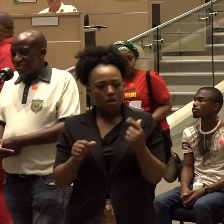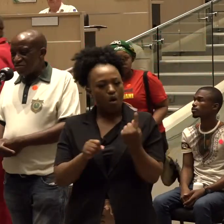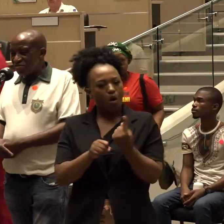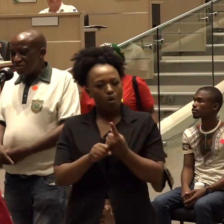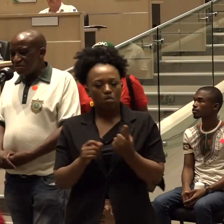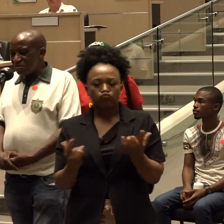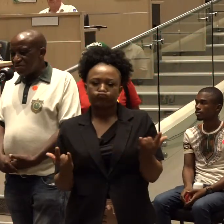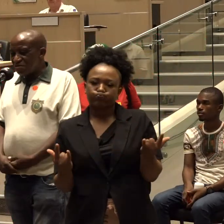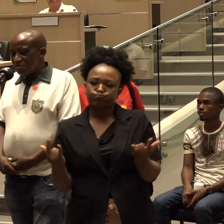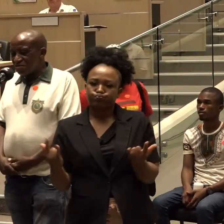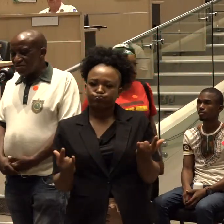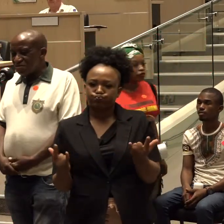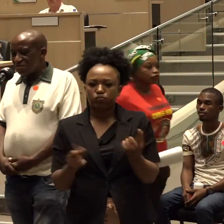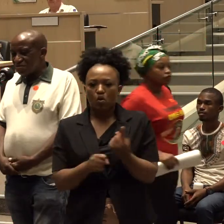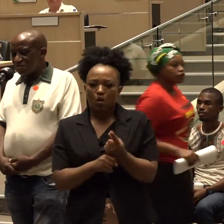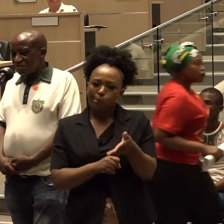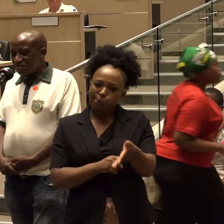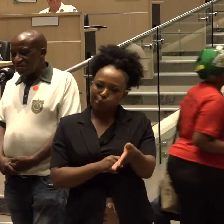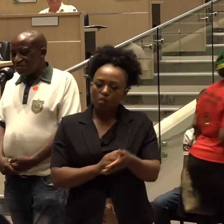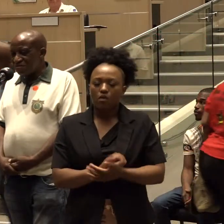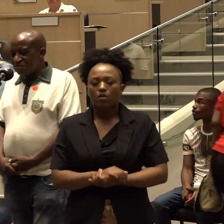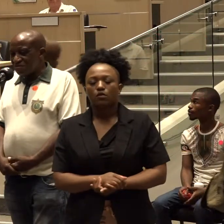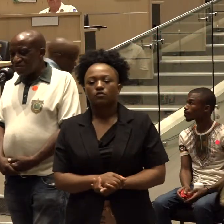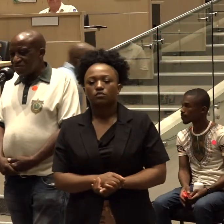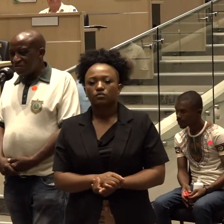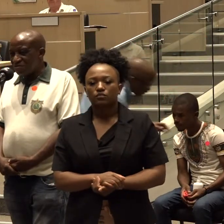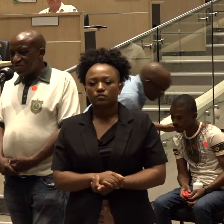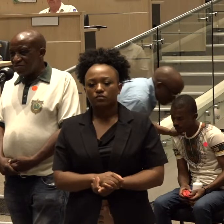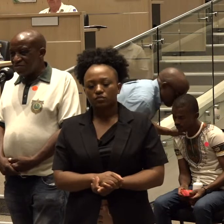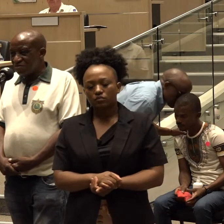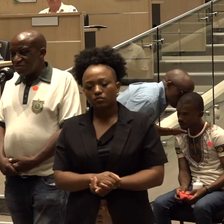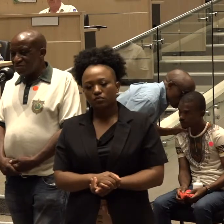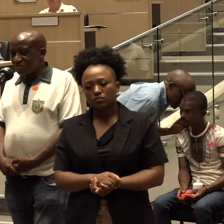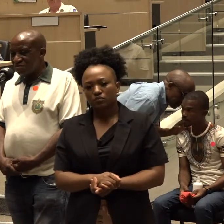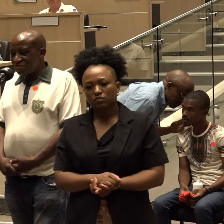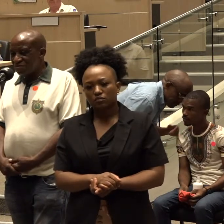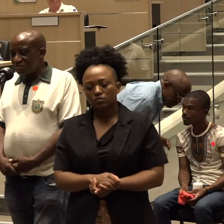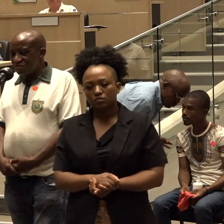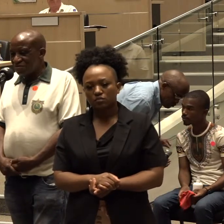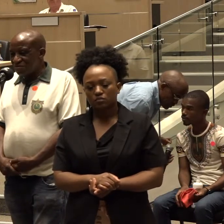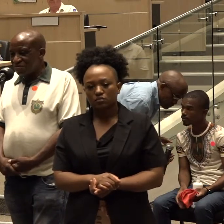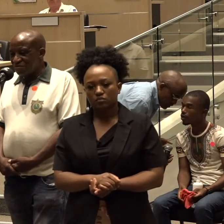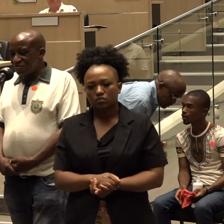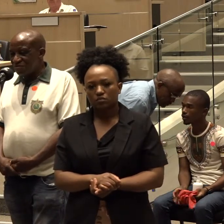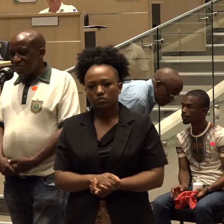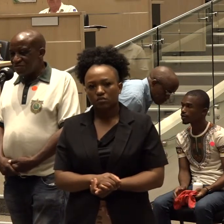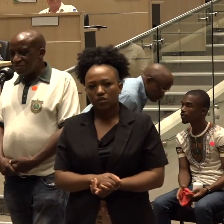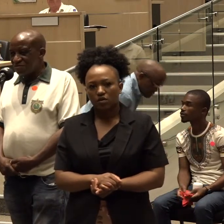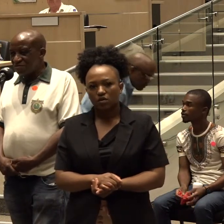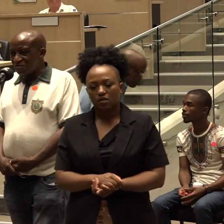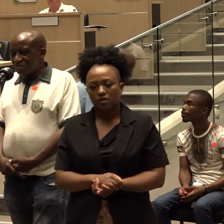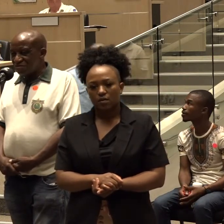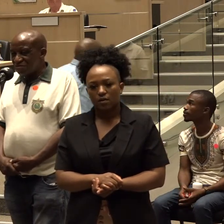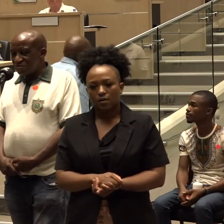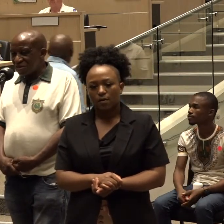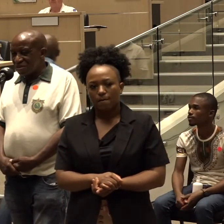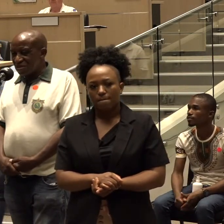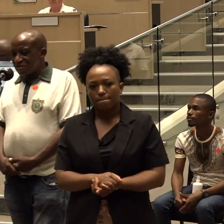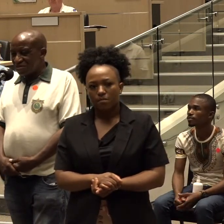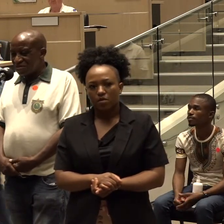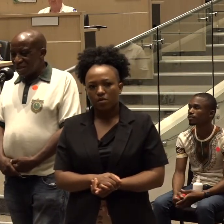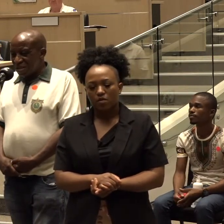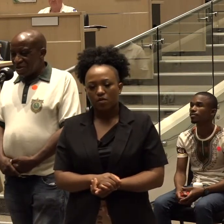I've realized that the the the the the small business people are always next to the railway